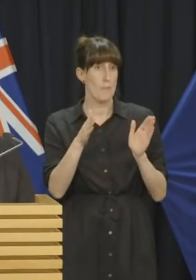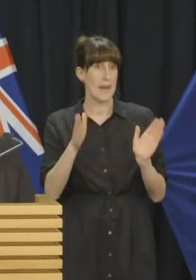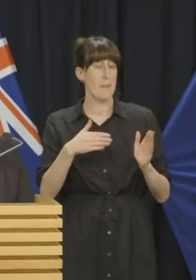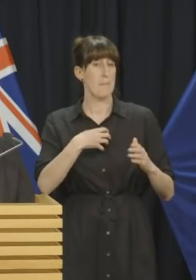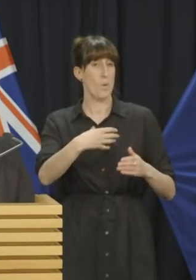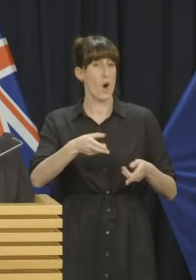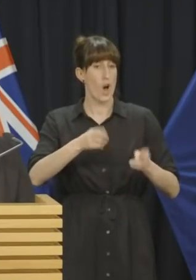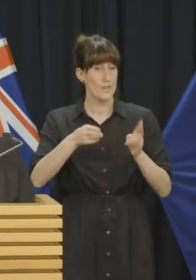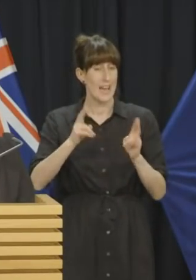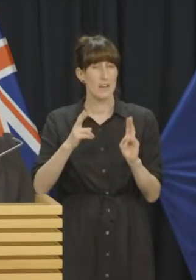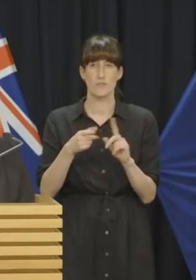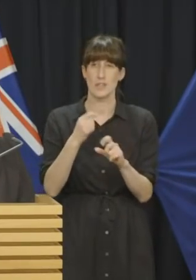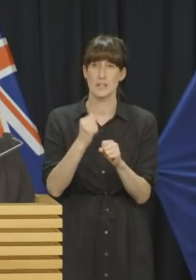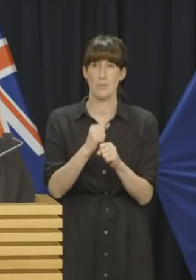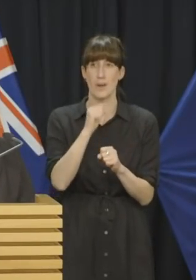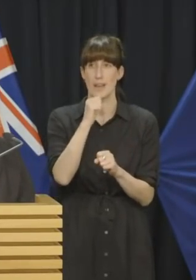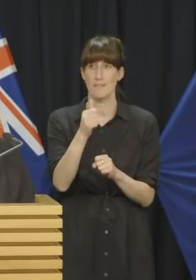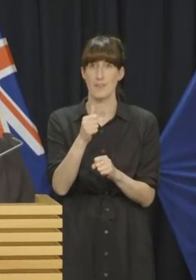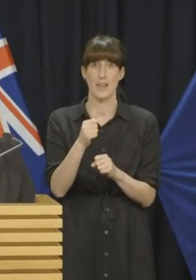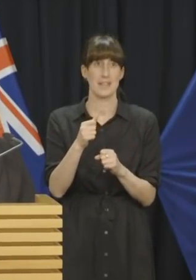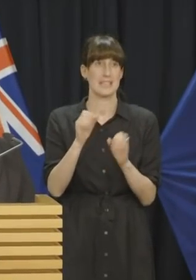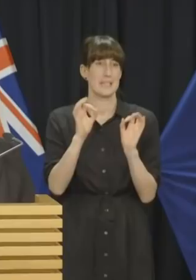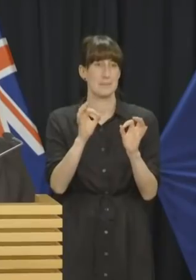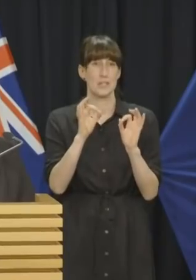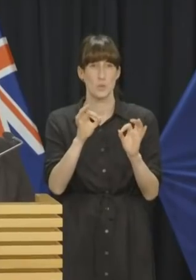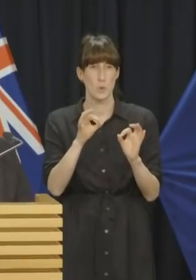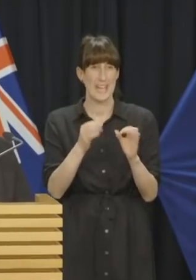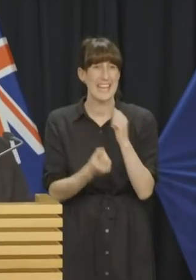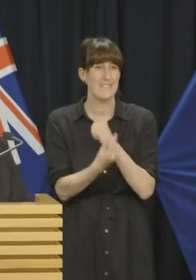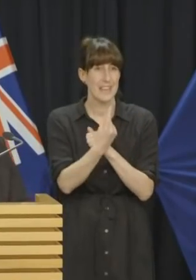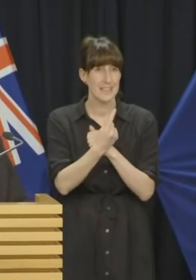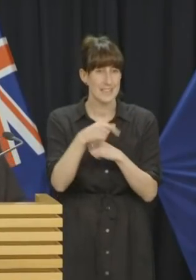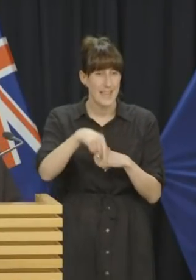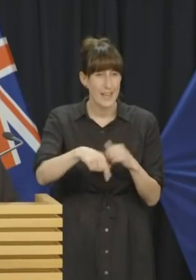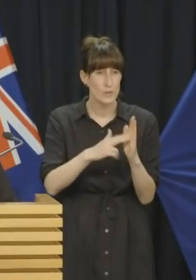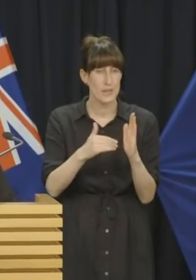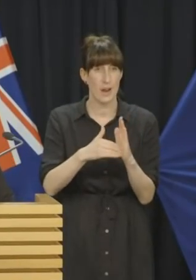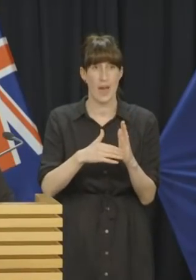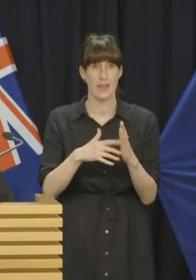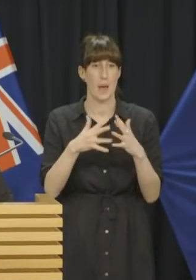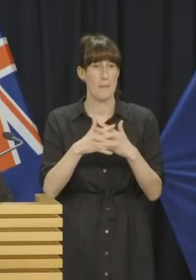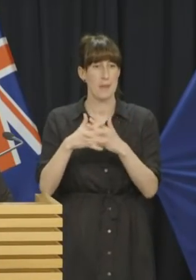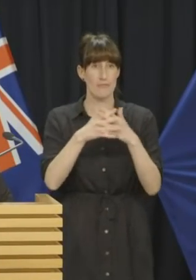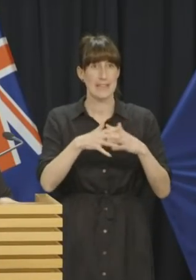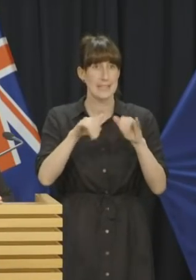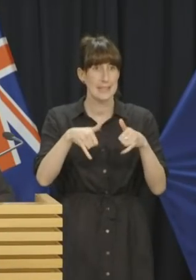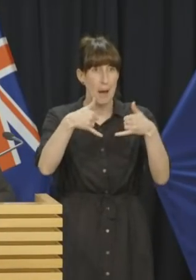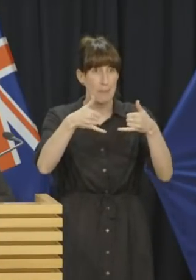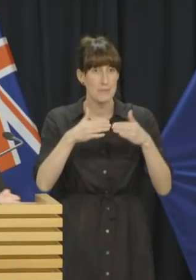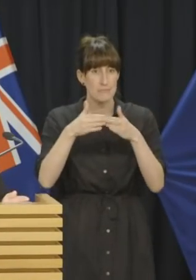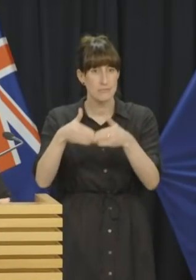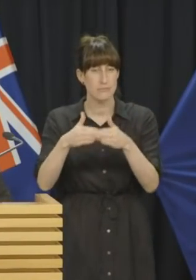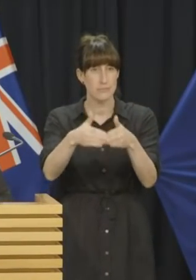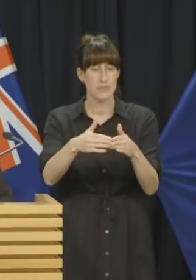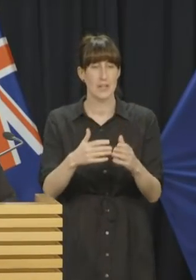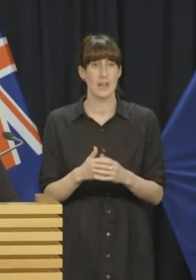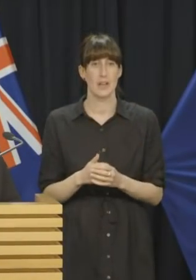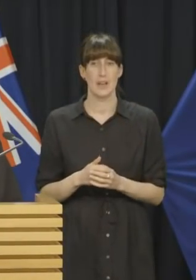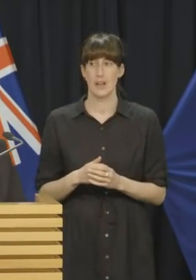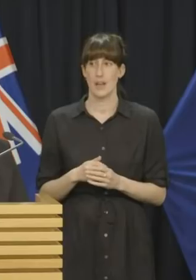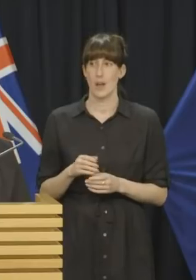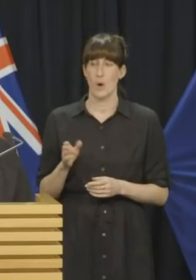So the capacity has been low over the last few days, but I think if you look at the